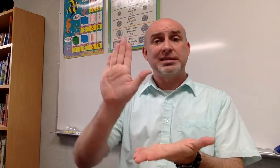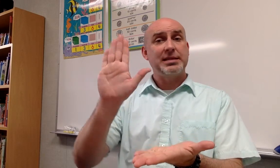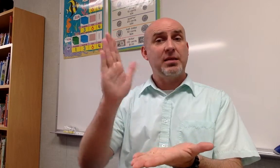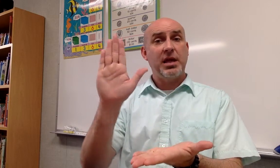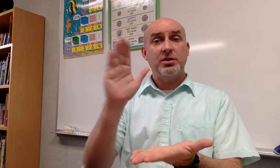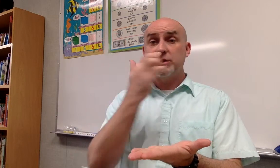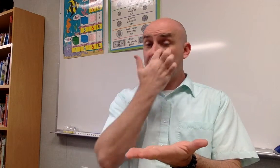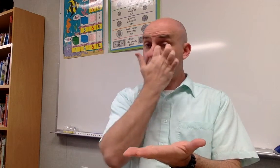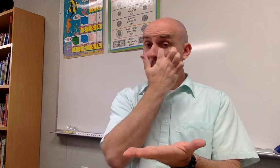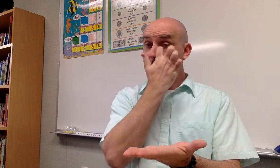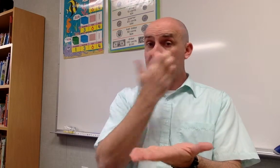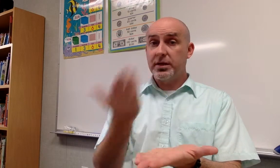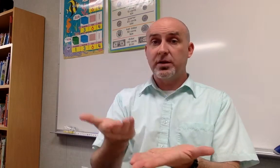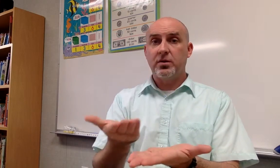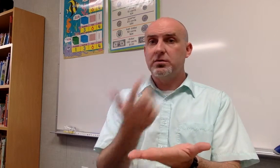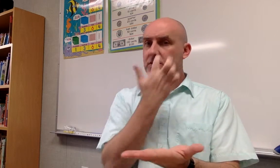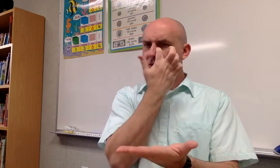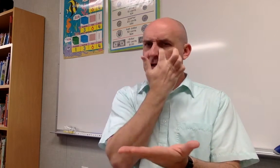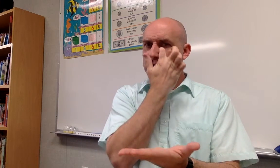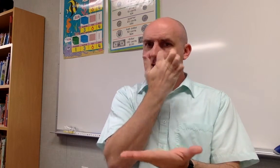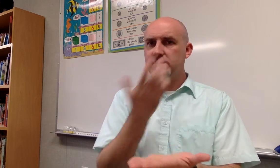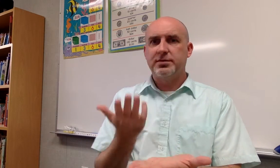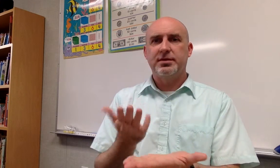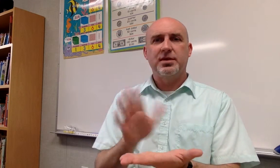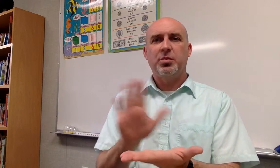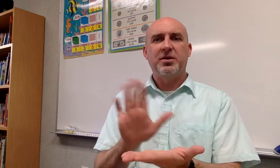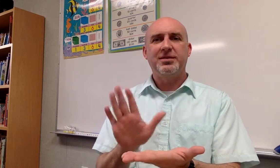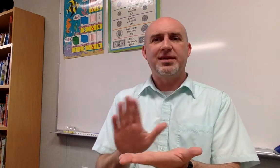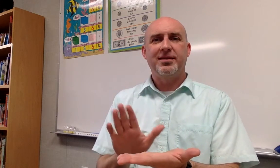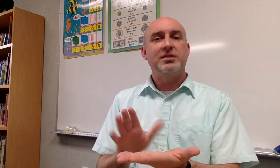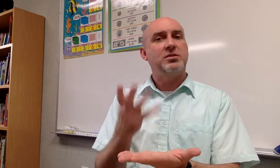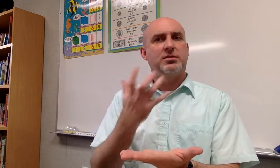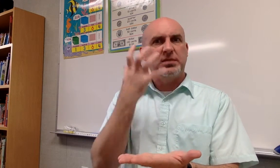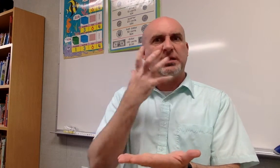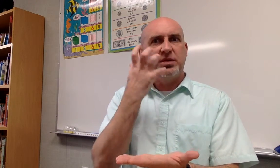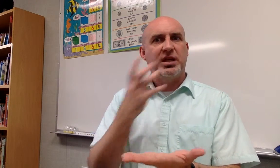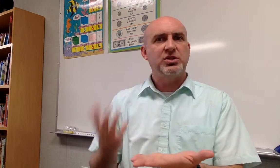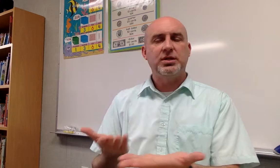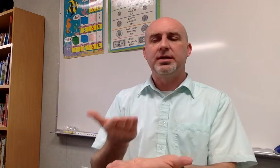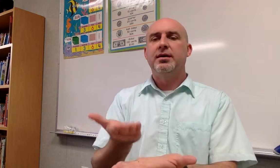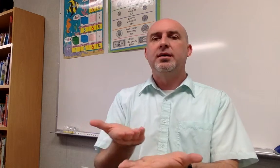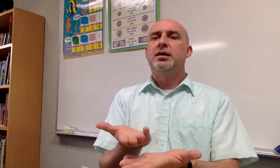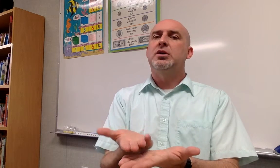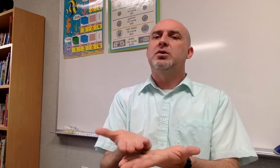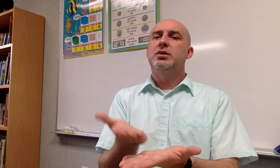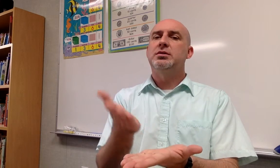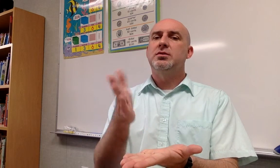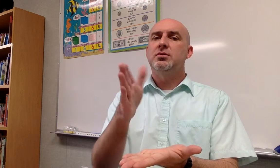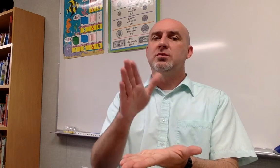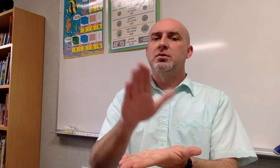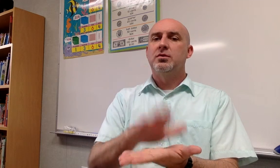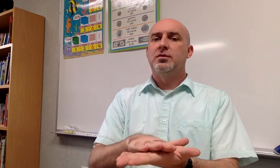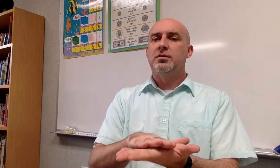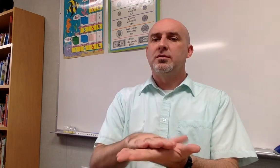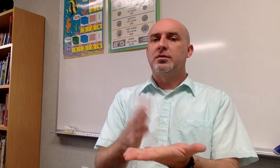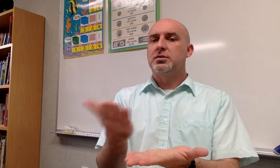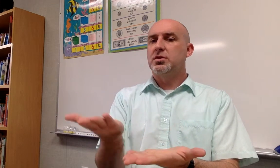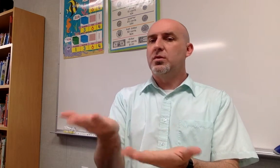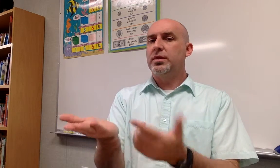same hand shape. You're going to go, don't scratch your nose. That's not part of the sign. That's just me being itchy. You're going to start with it